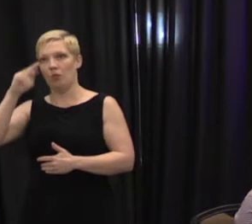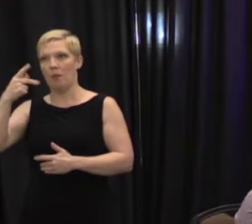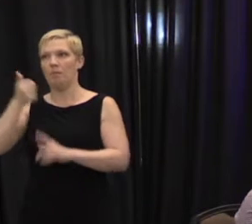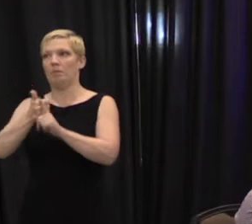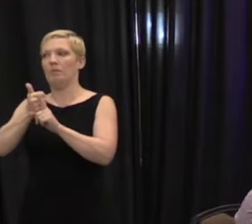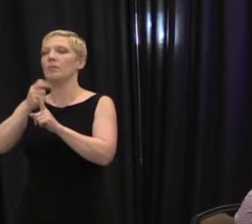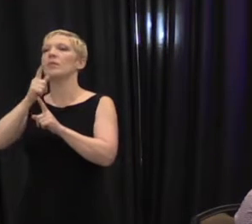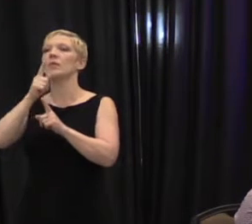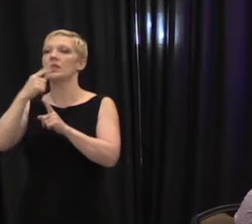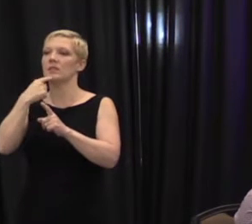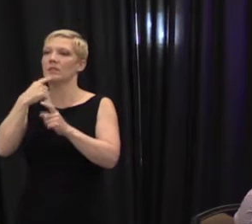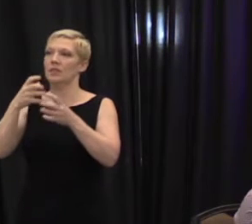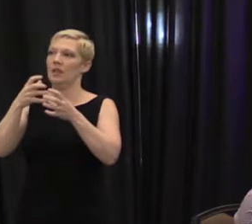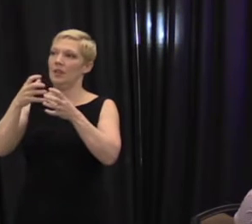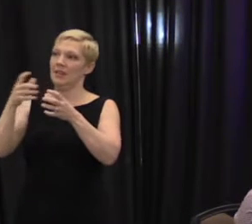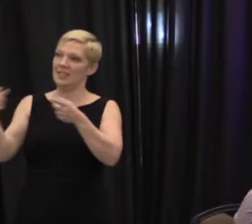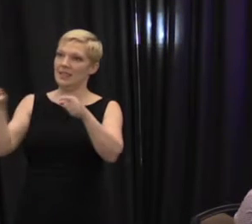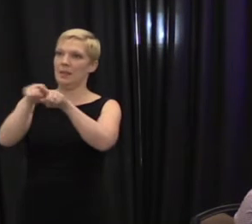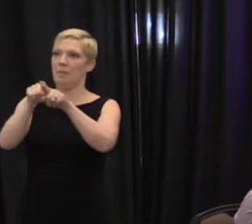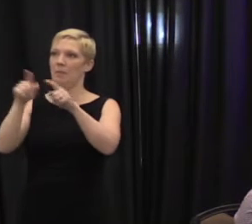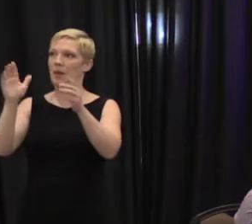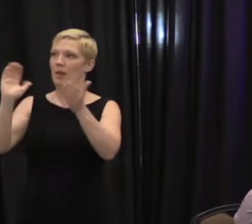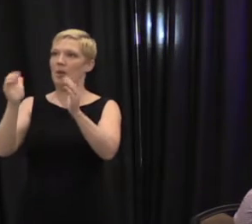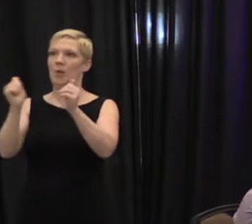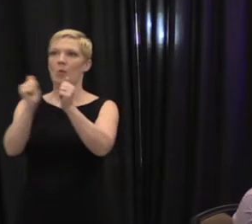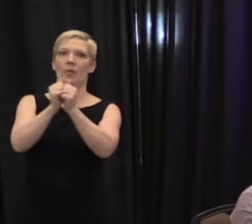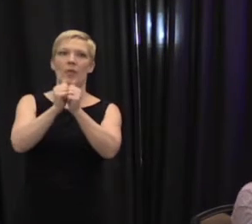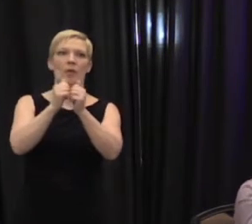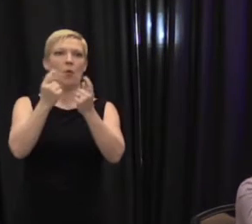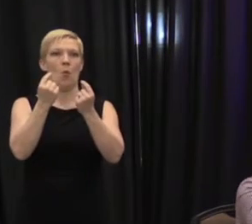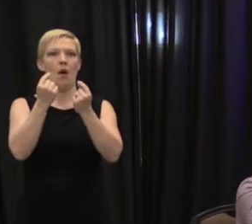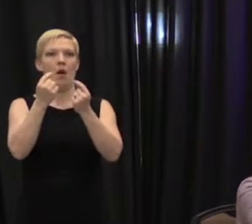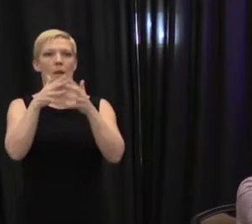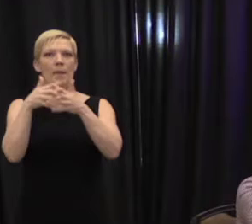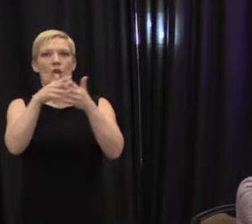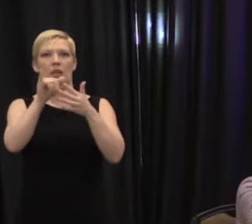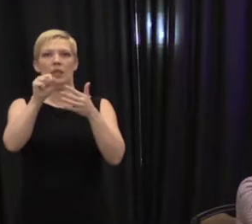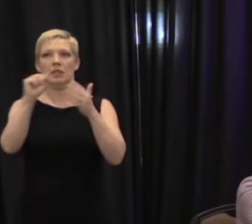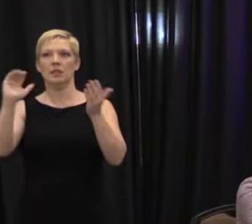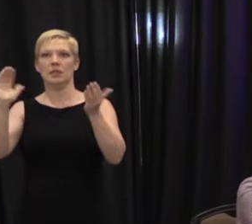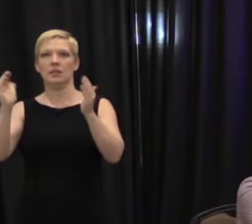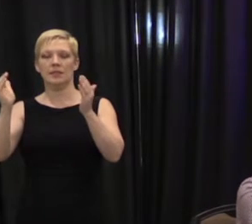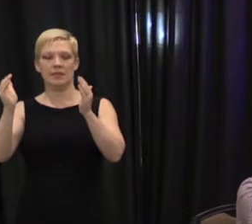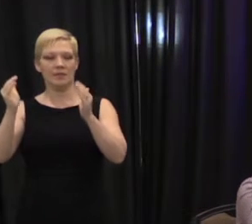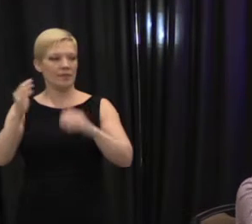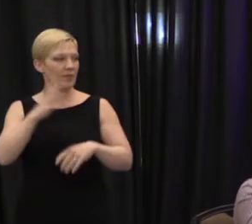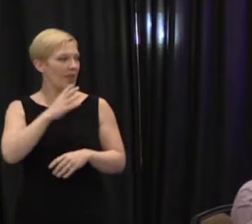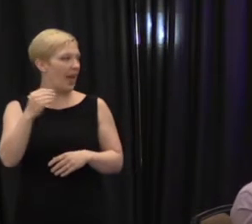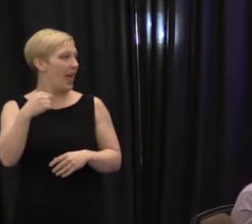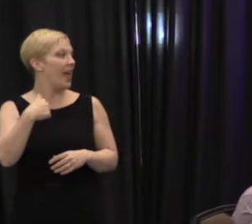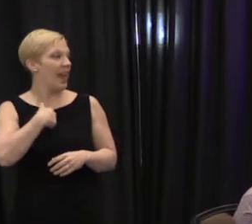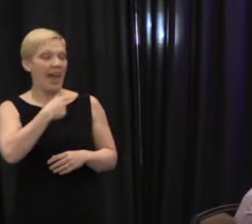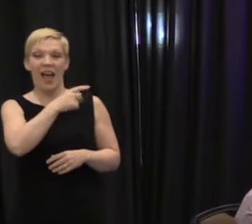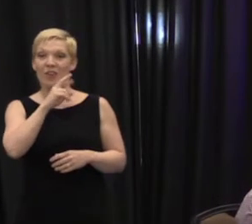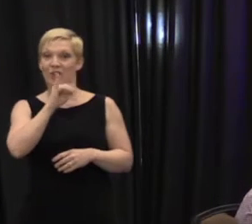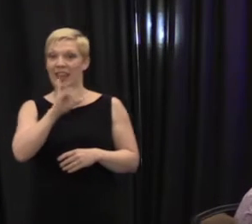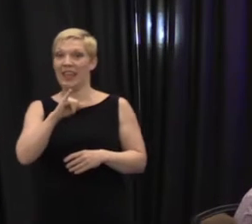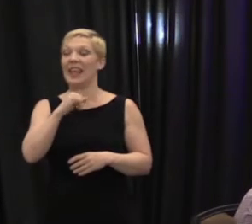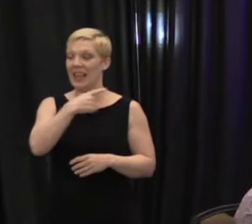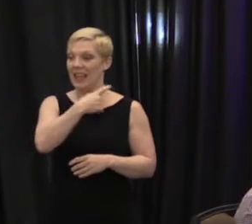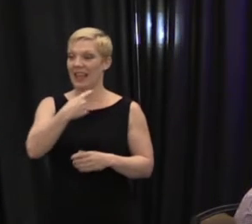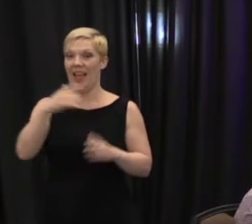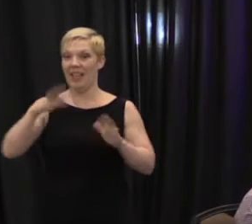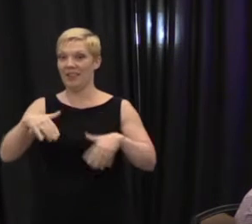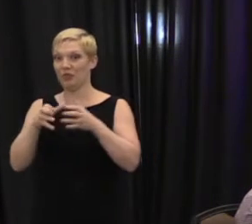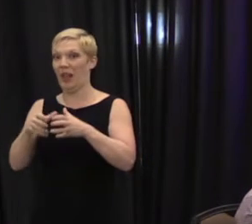So Ricky asked me to leave you with two things, with hope and with action, and I'm utterly screwing up both. And she hasn't strangled me yet, so I'm going to keep talking.